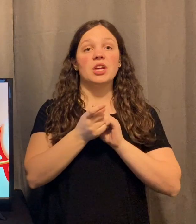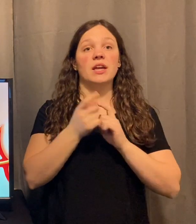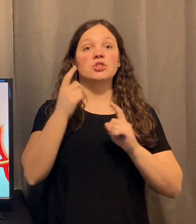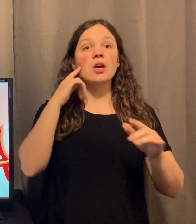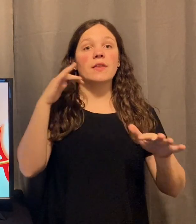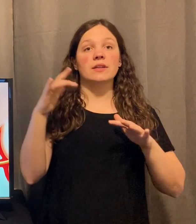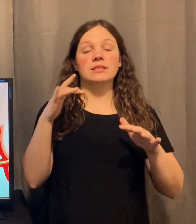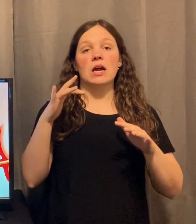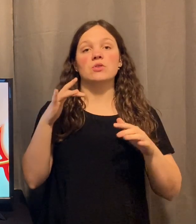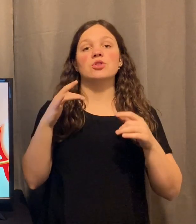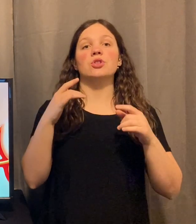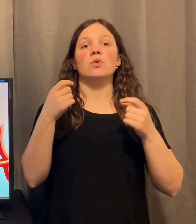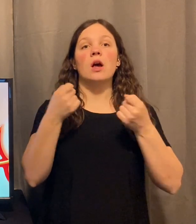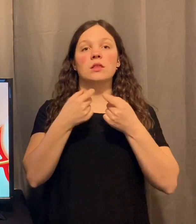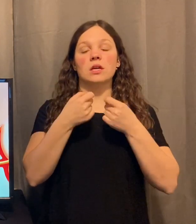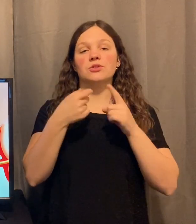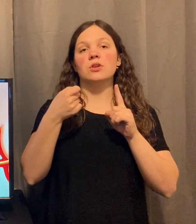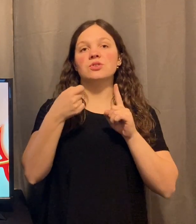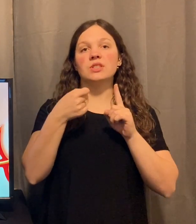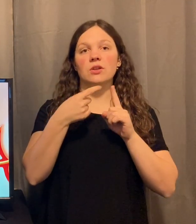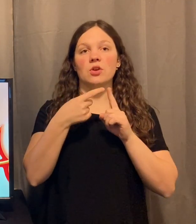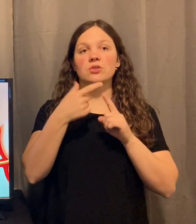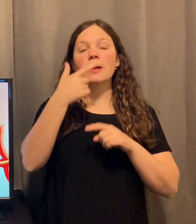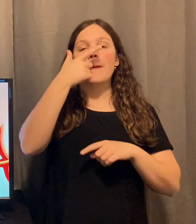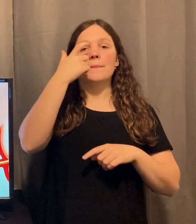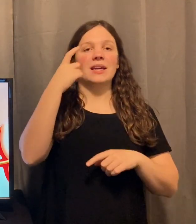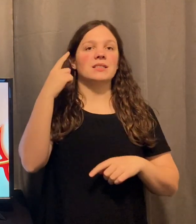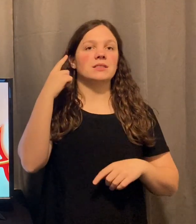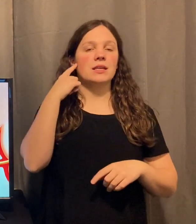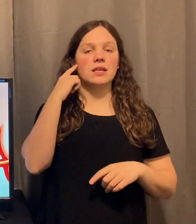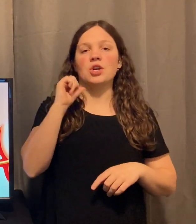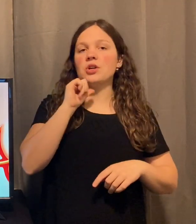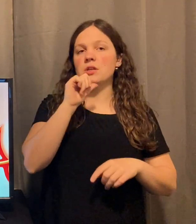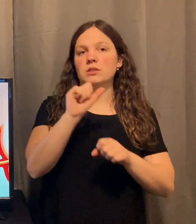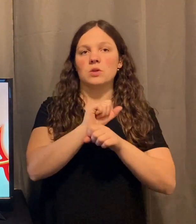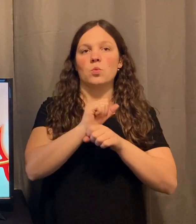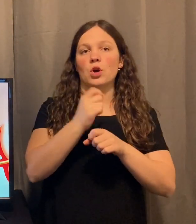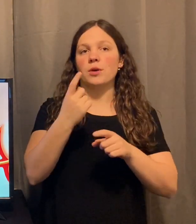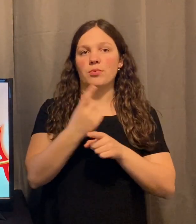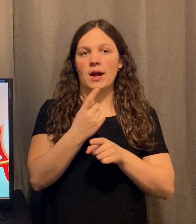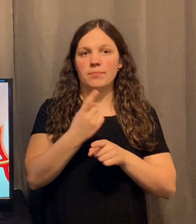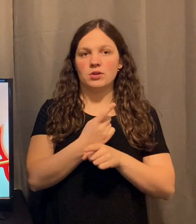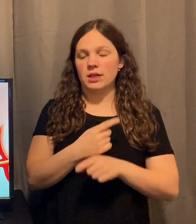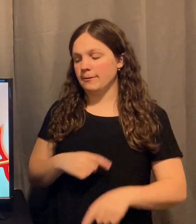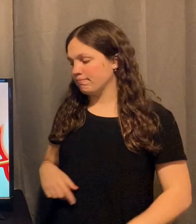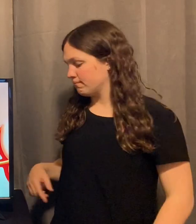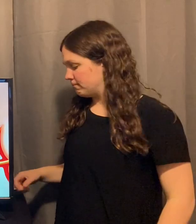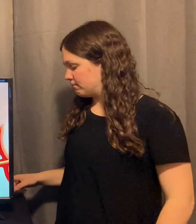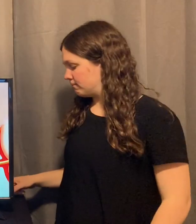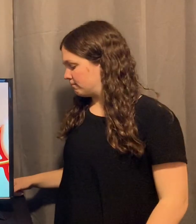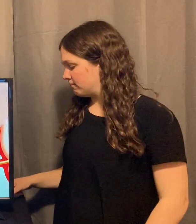change the sound to electrical signals because the ear doesn't work properly.